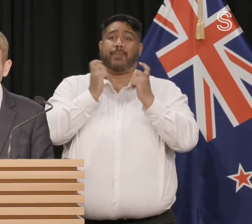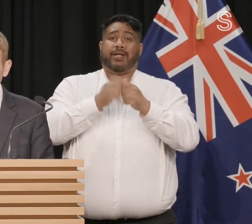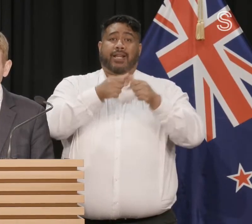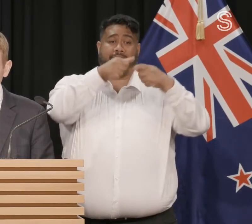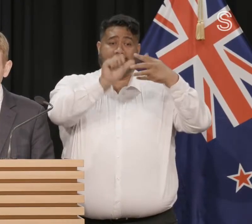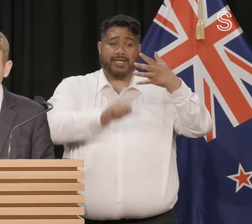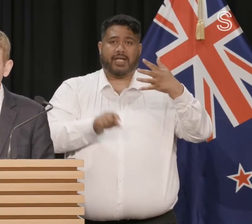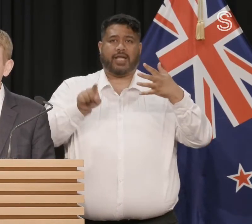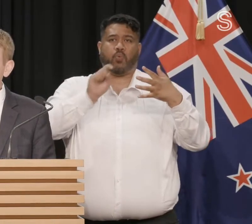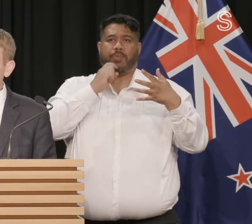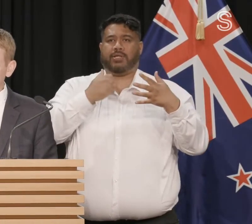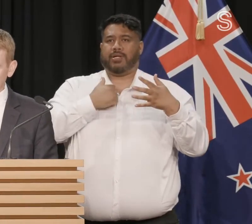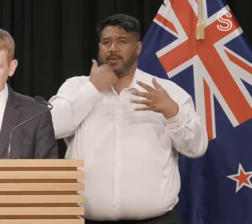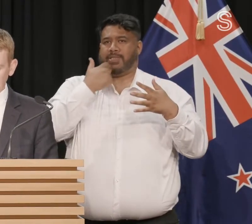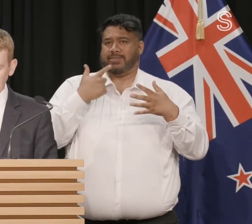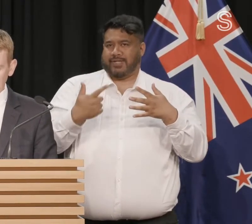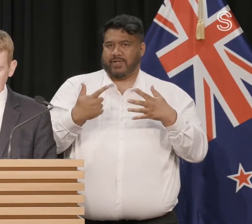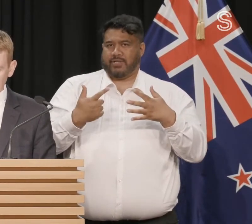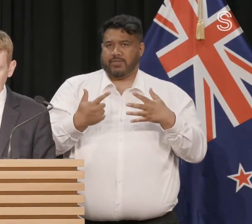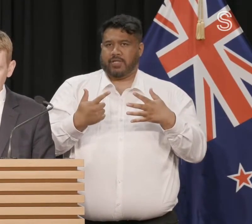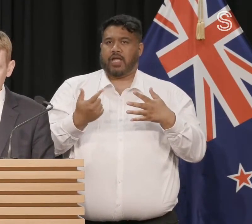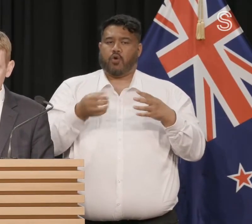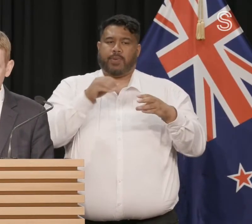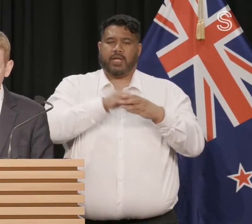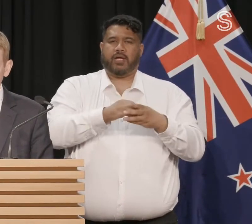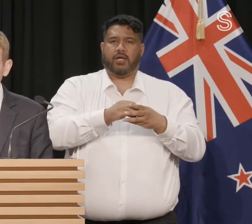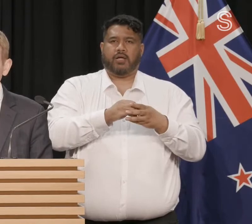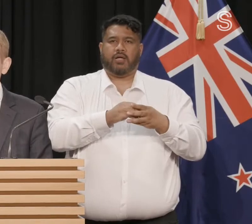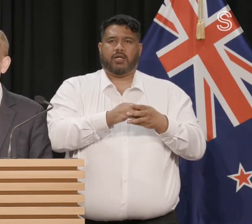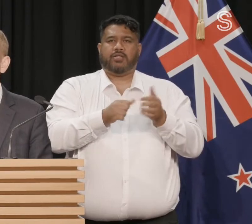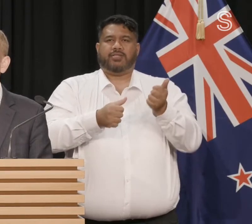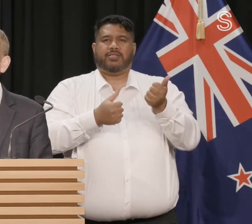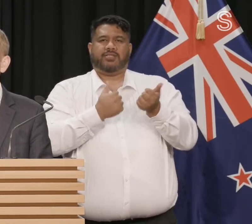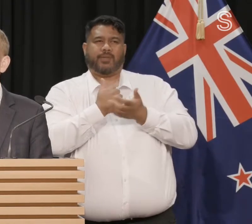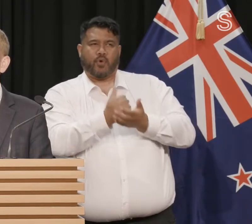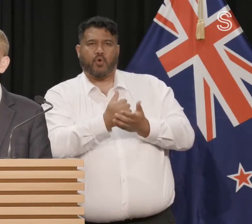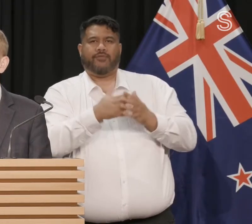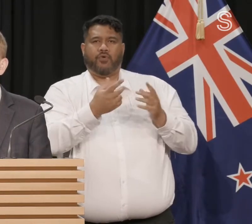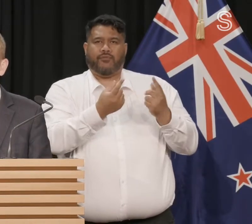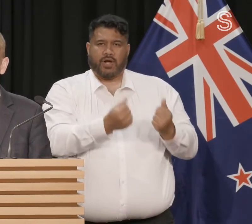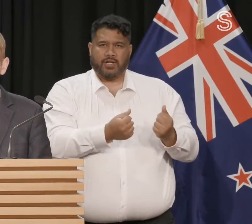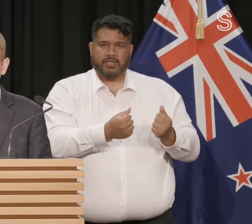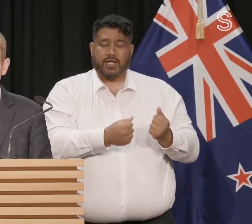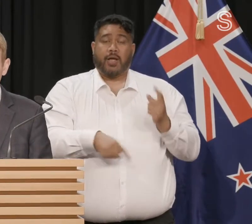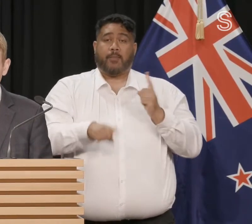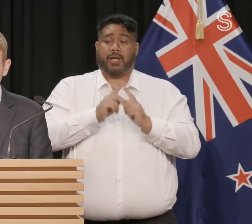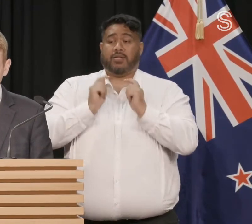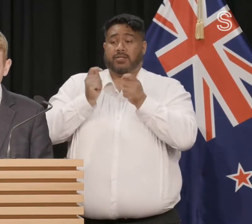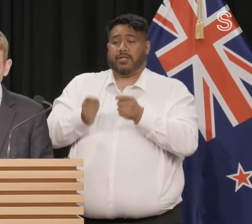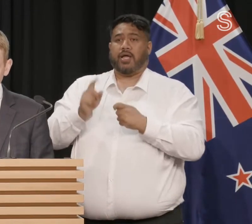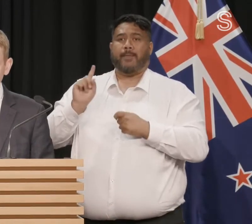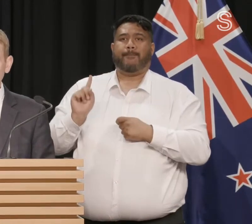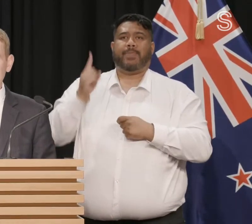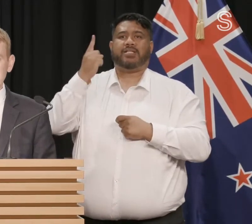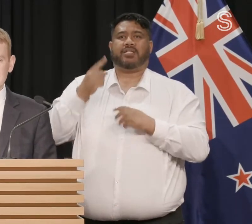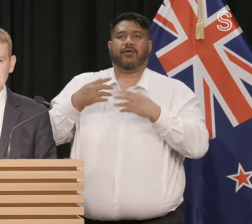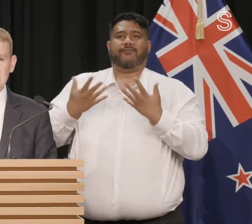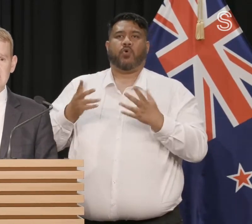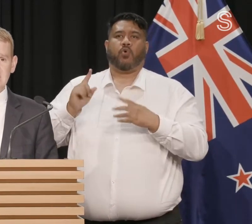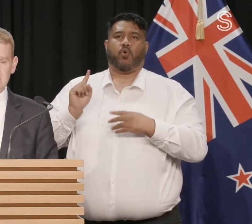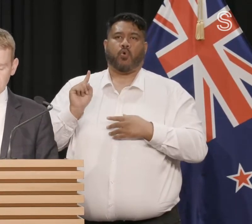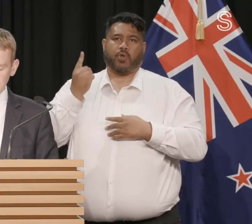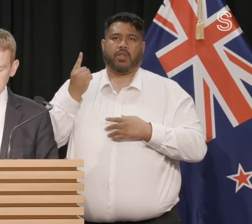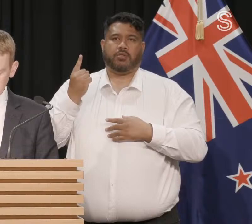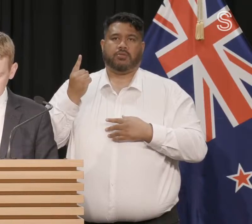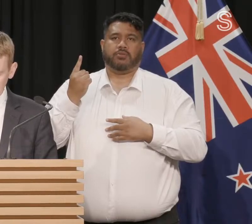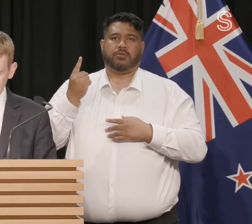portfolio. But even more significantly, I'm appointing Michael as the Minister for Auckland. When Auckland succeeds,